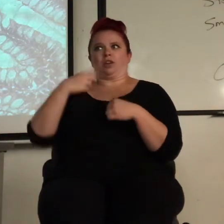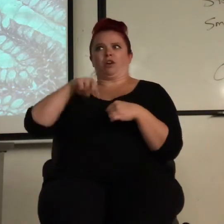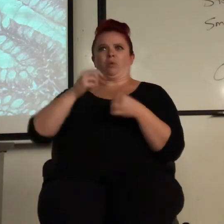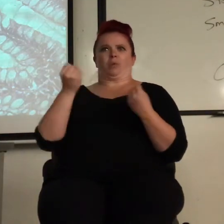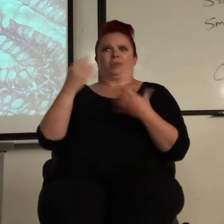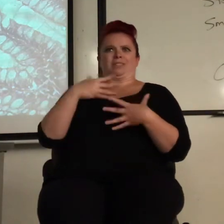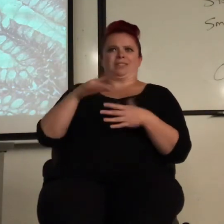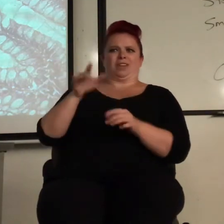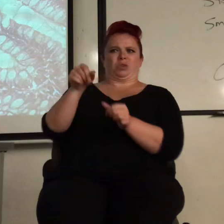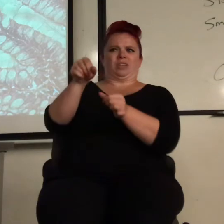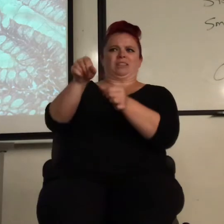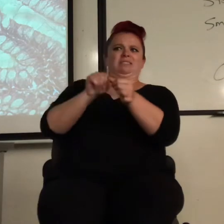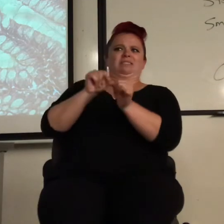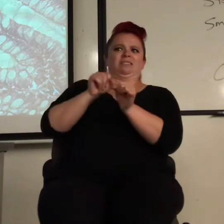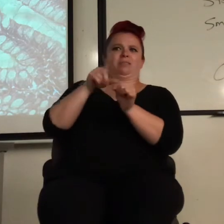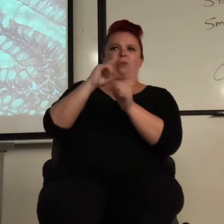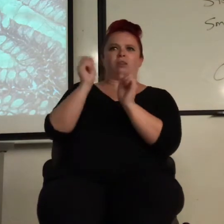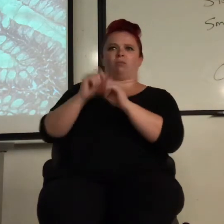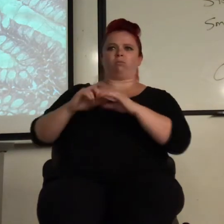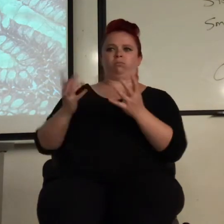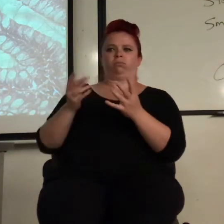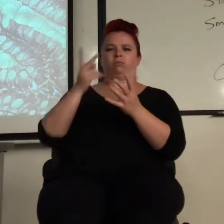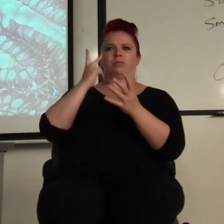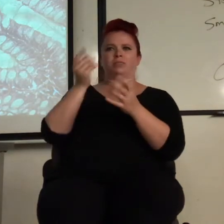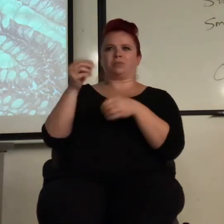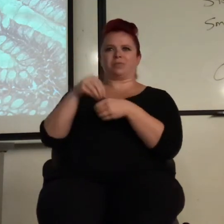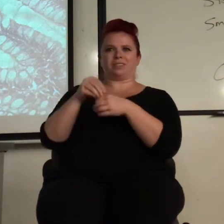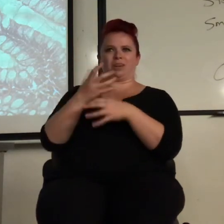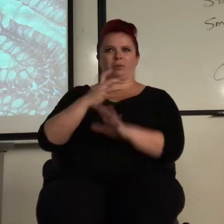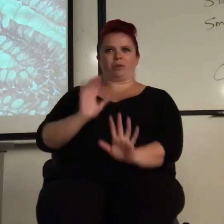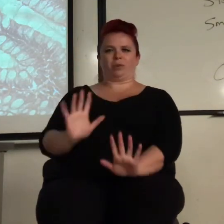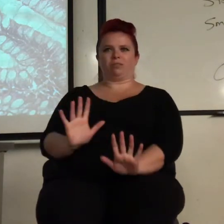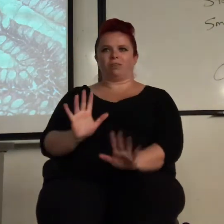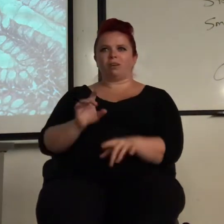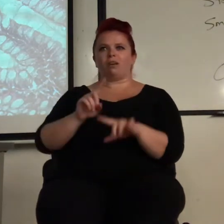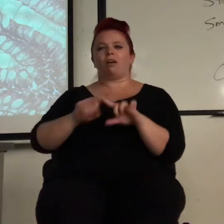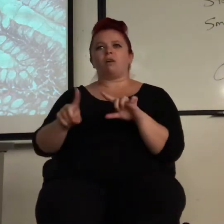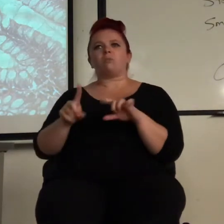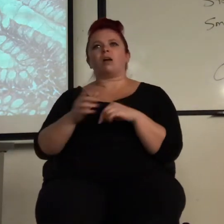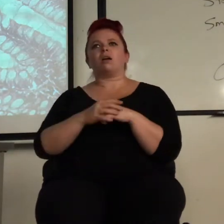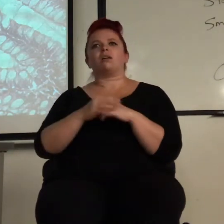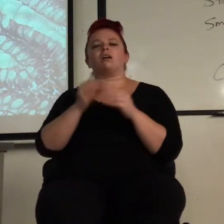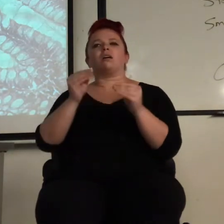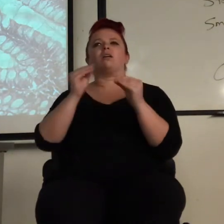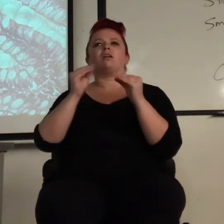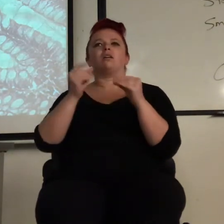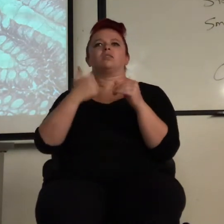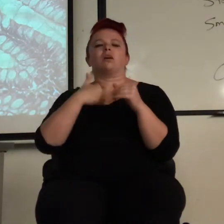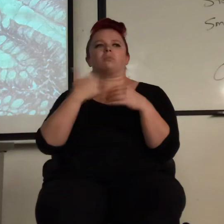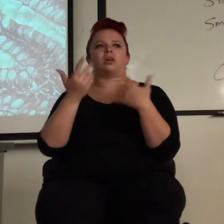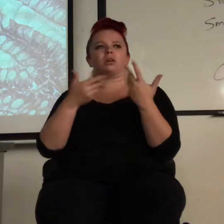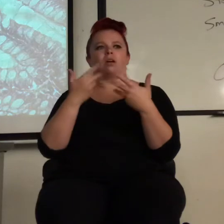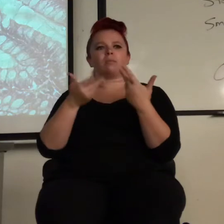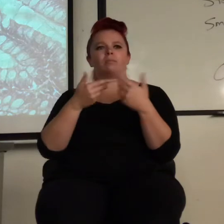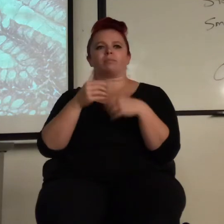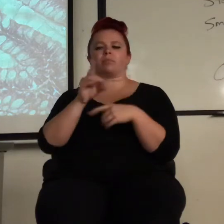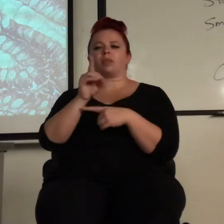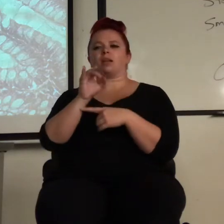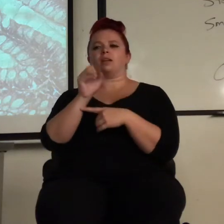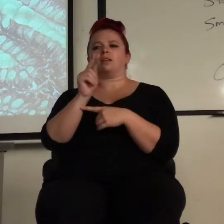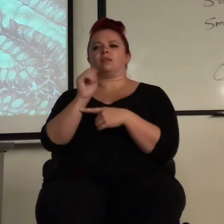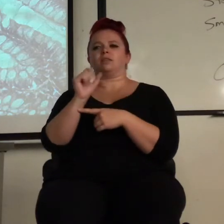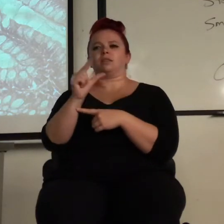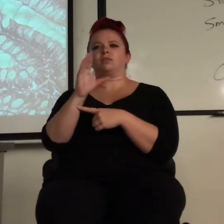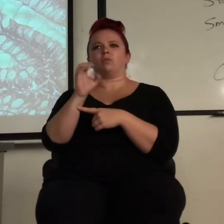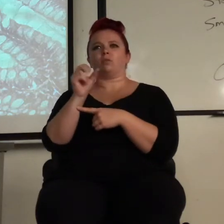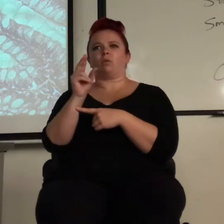want to nick that thing and see what was inside, right? But anyways, it taught me that the distal colon can hold a